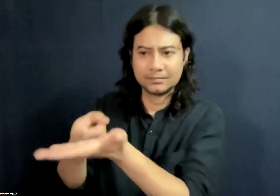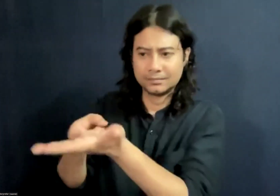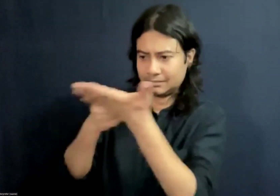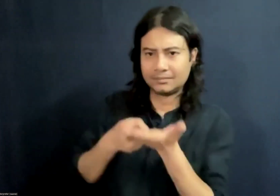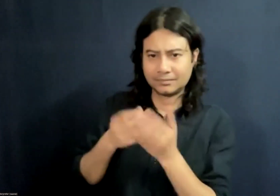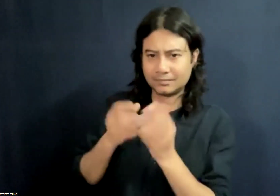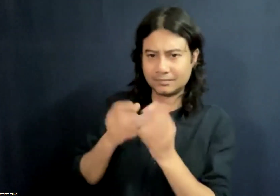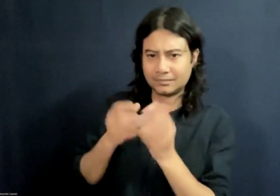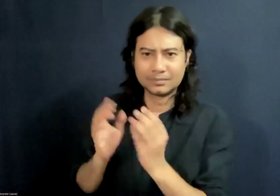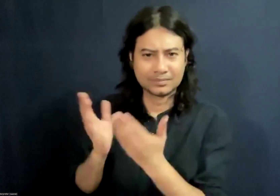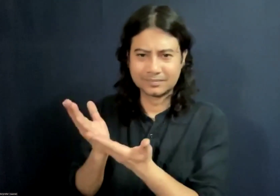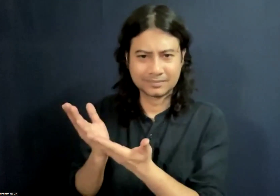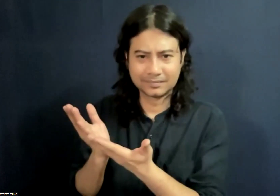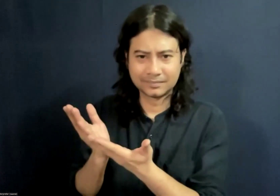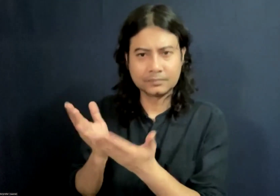Suppose tomorrow,